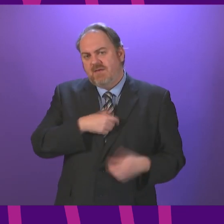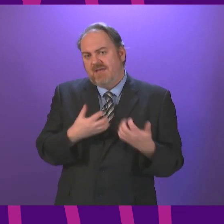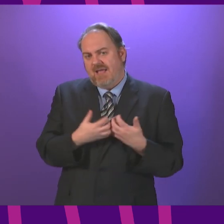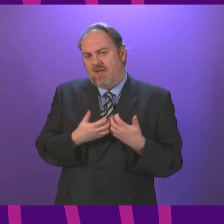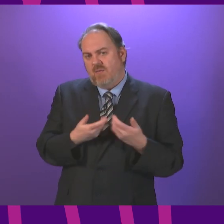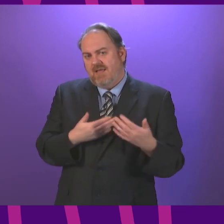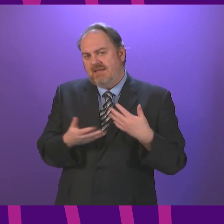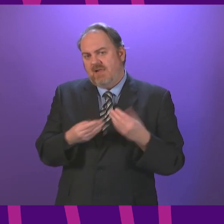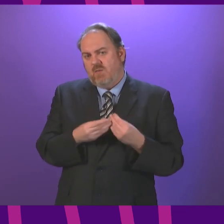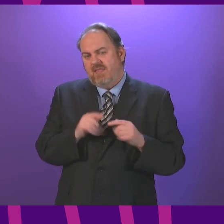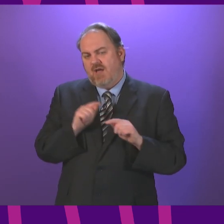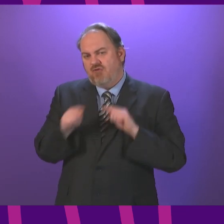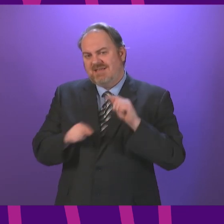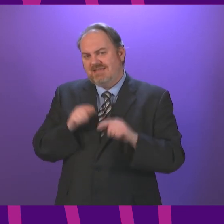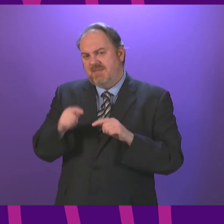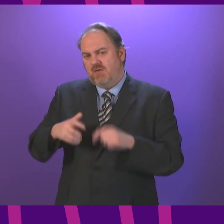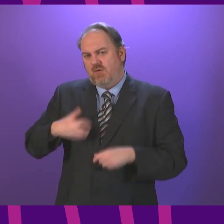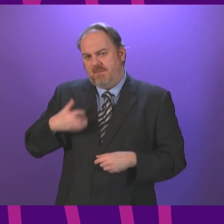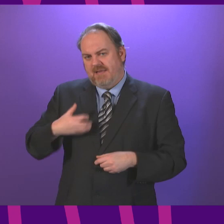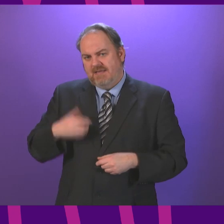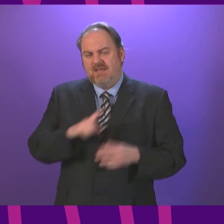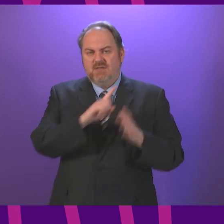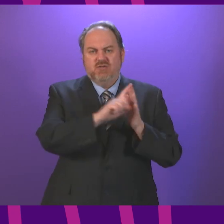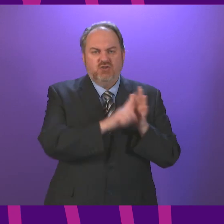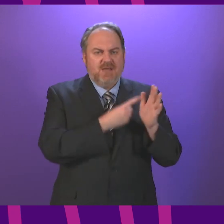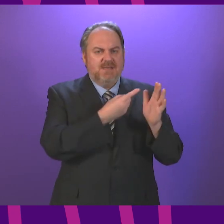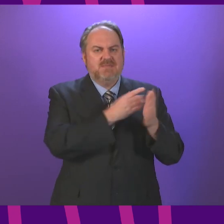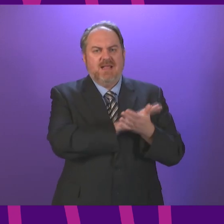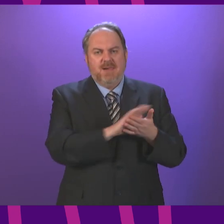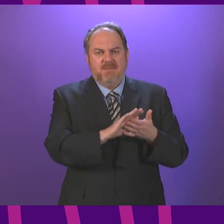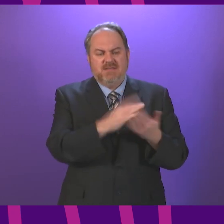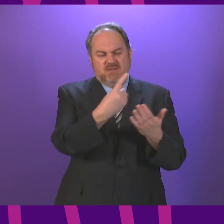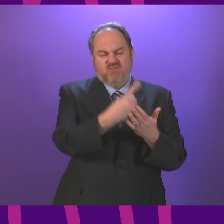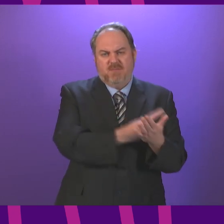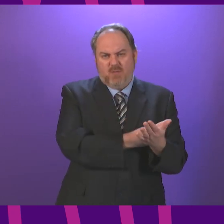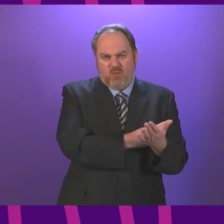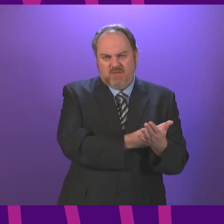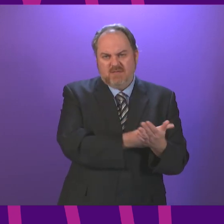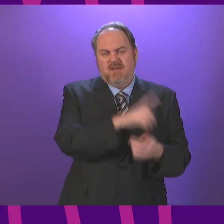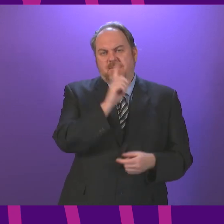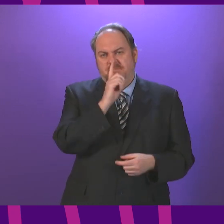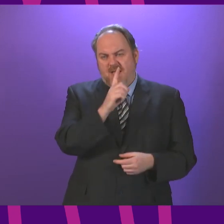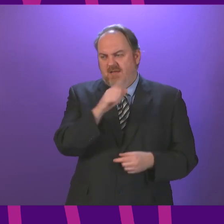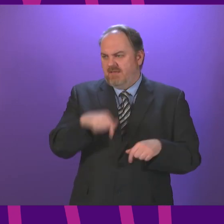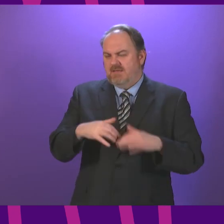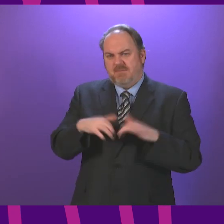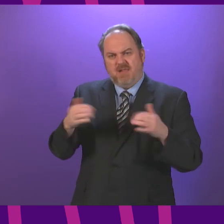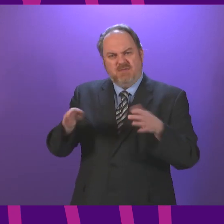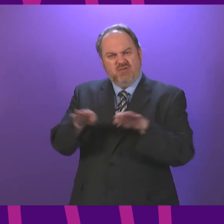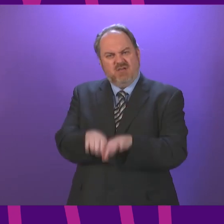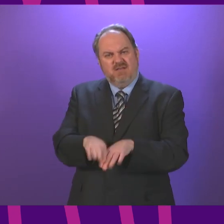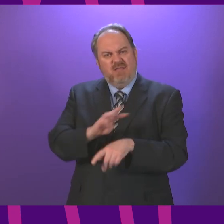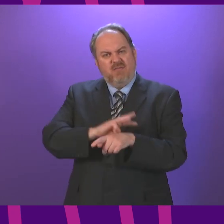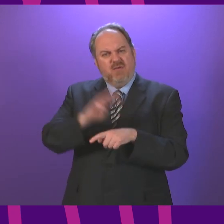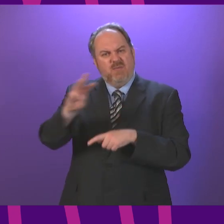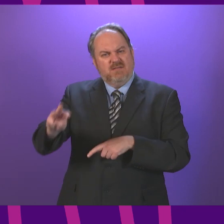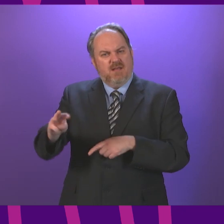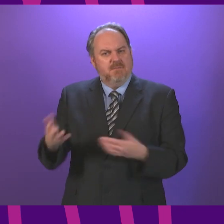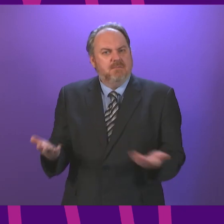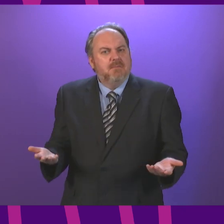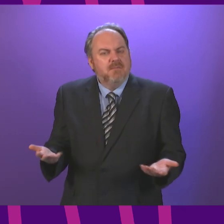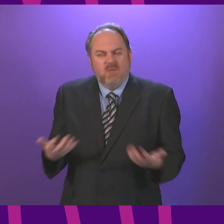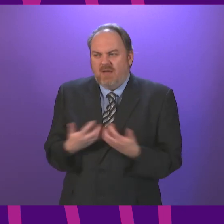Harassment Complaints and James Hamilton's report. However, this Parliament closes in three weeks' time. So,